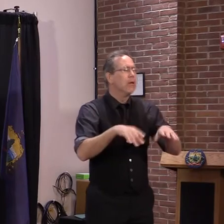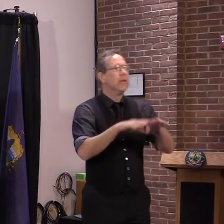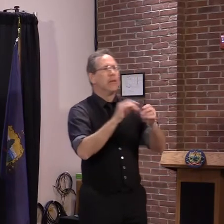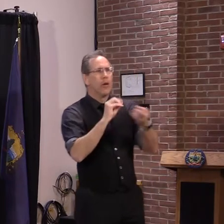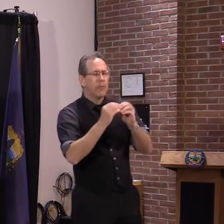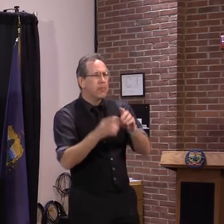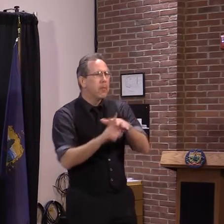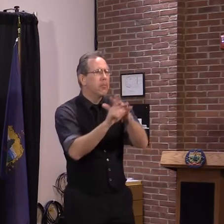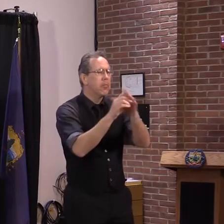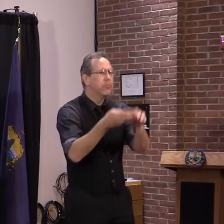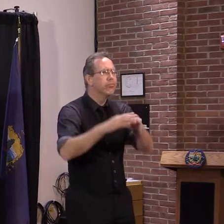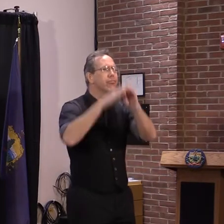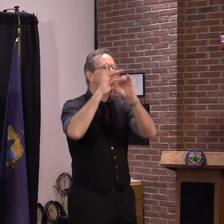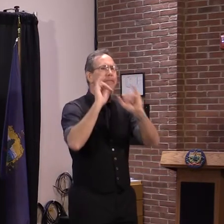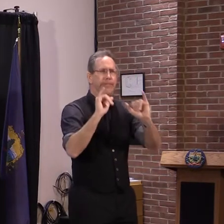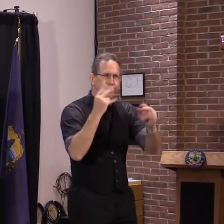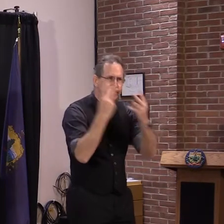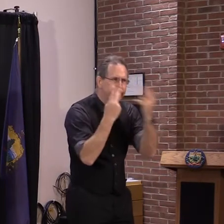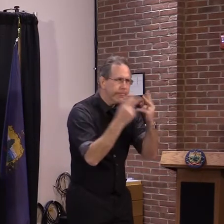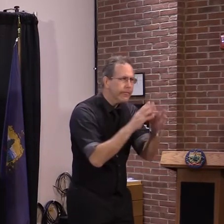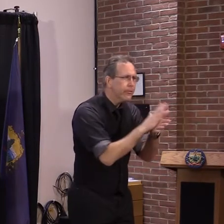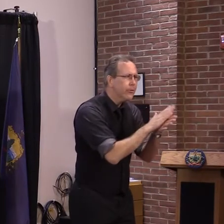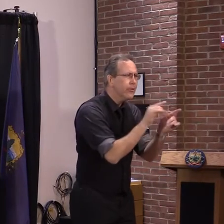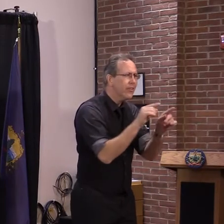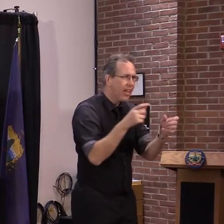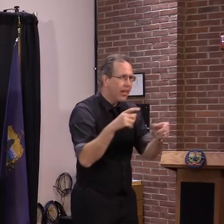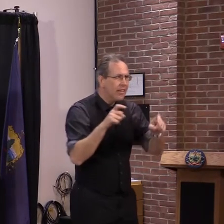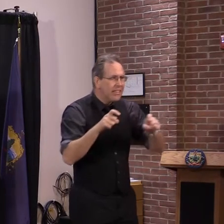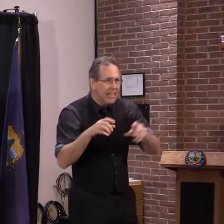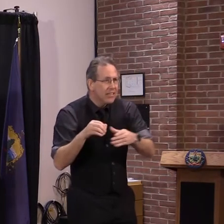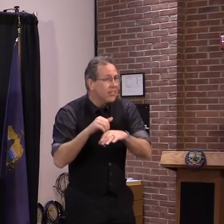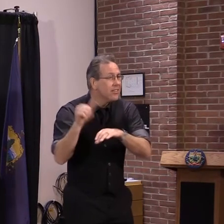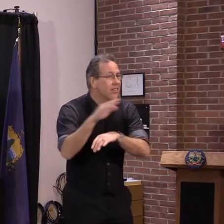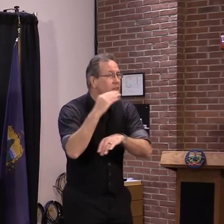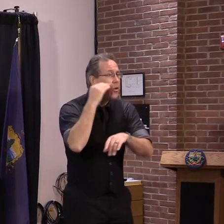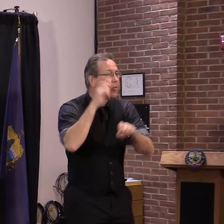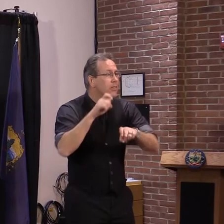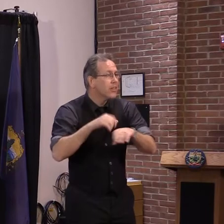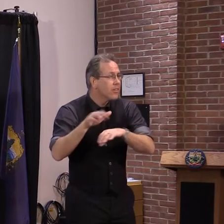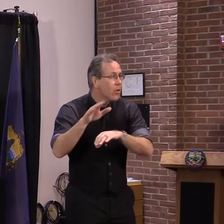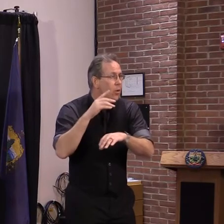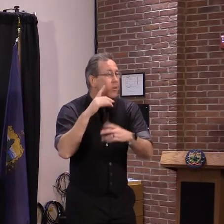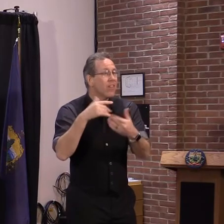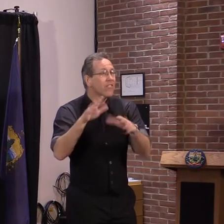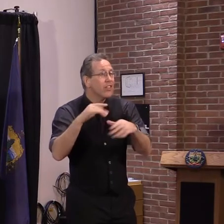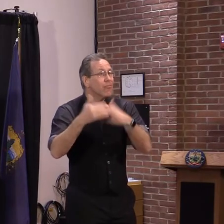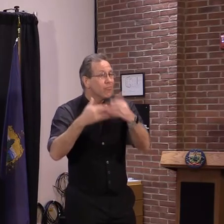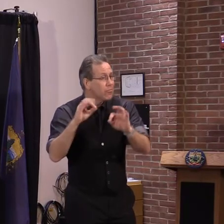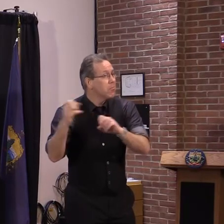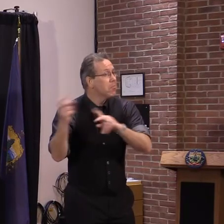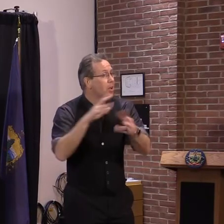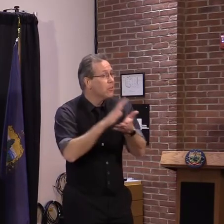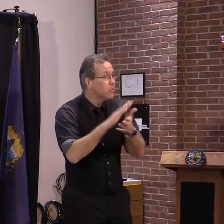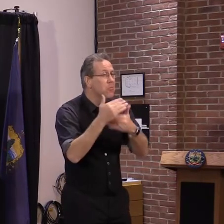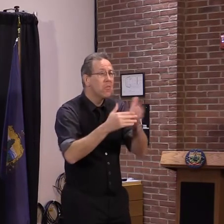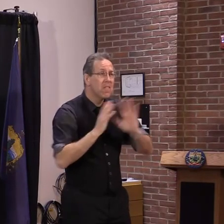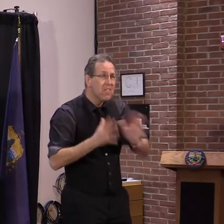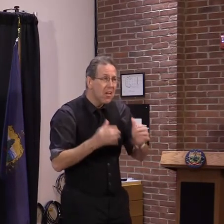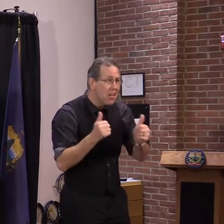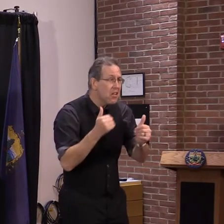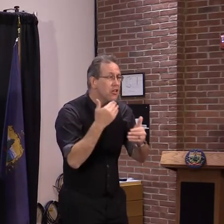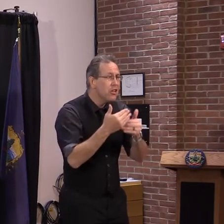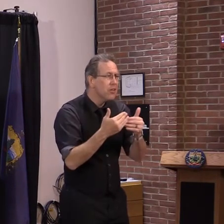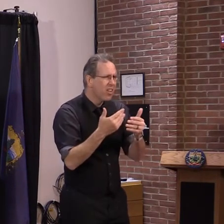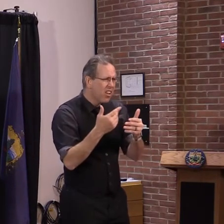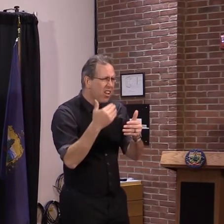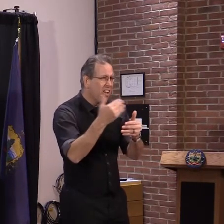encouraging that there's going to be tests going home with students this week that they can use before they return. But it seems like the 28th of February is still during